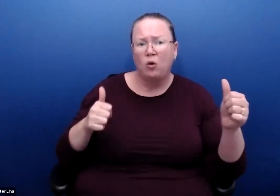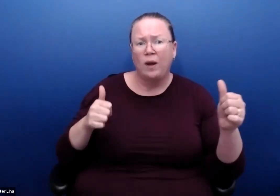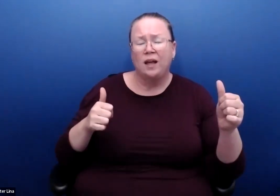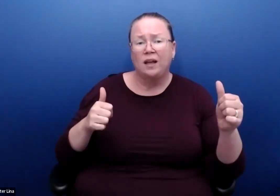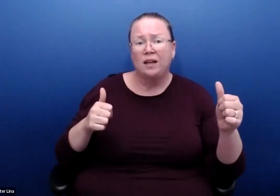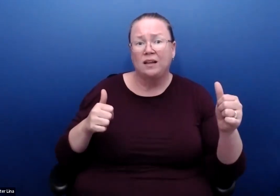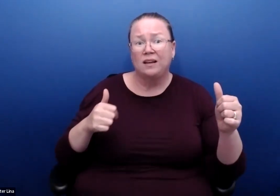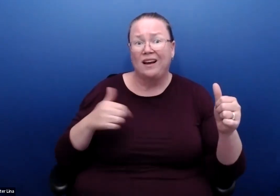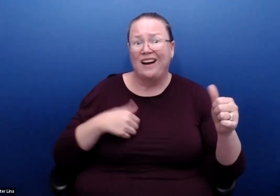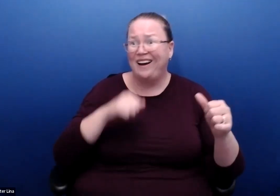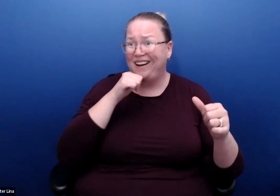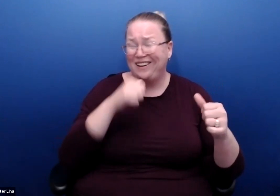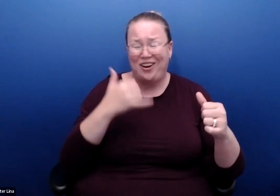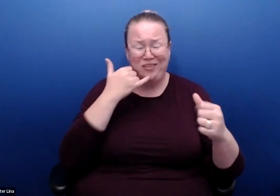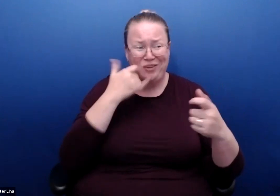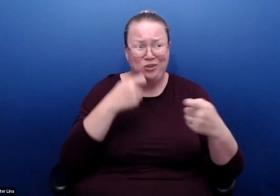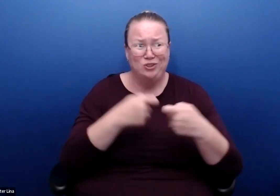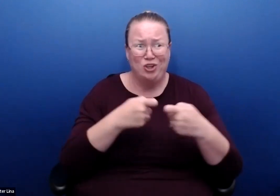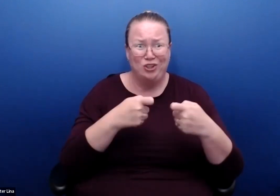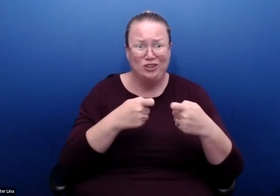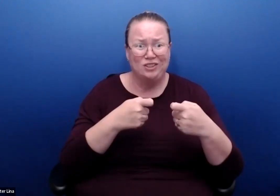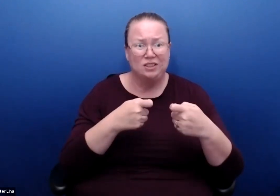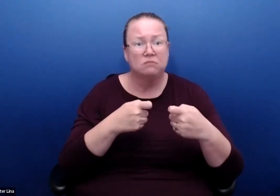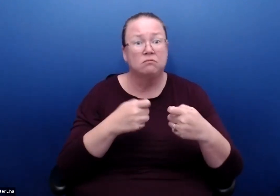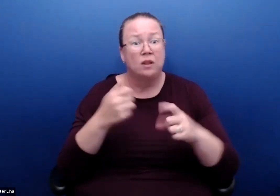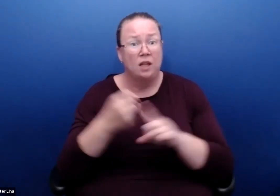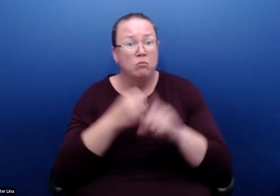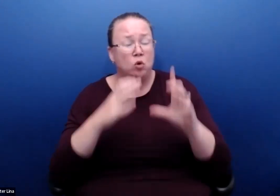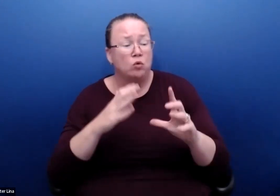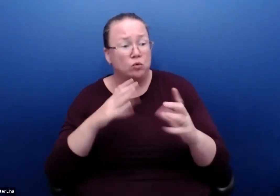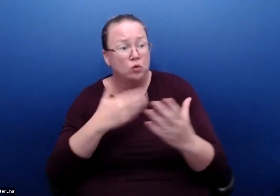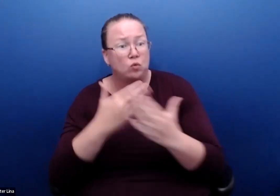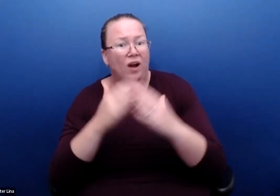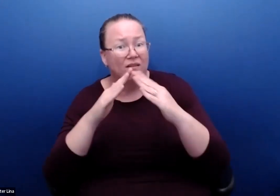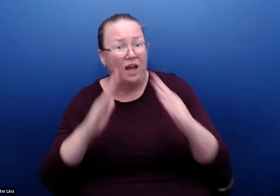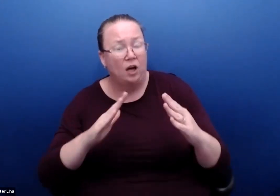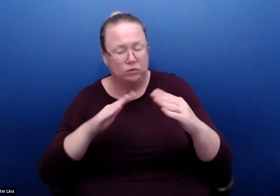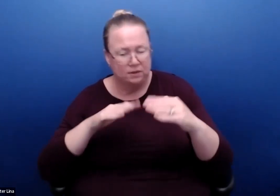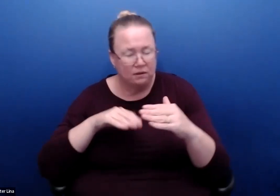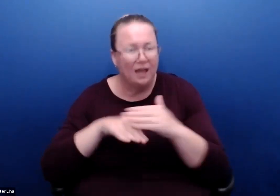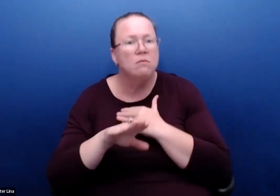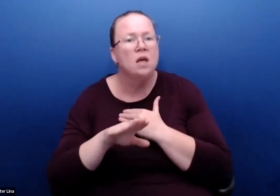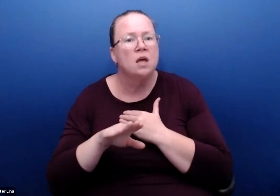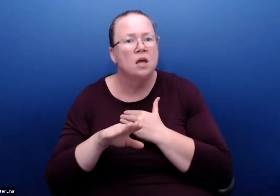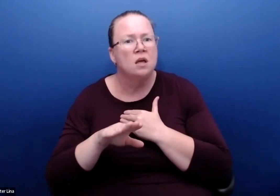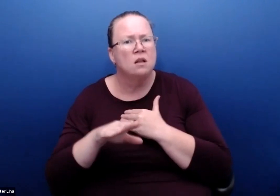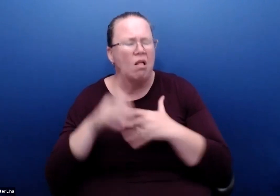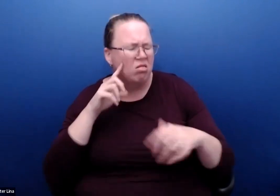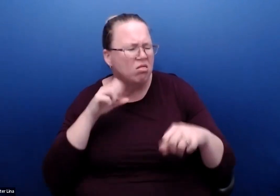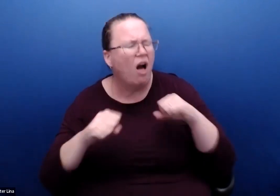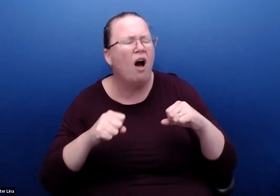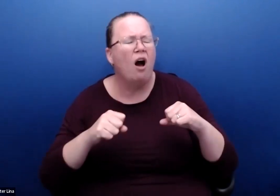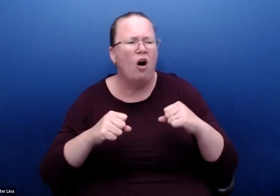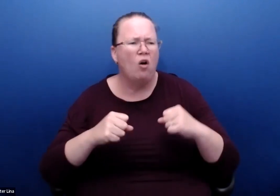I haven't charged my phone. The abuser came to the house and came in and was loud